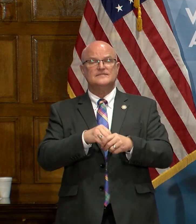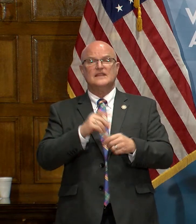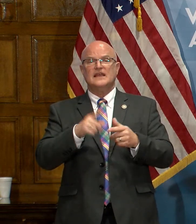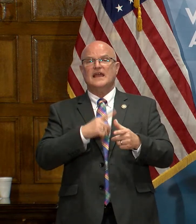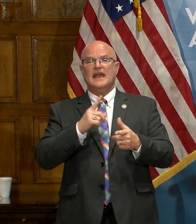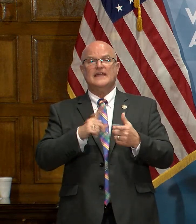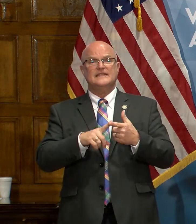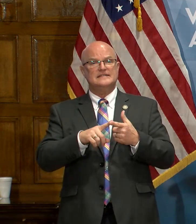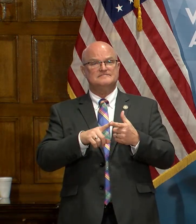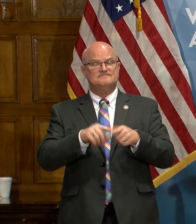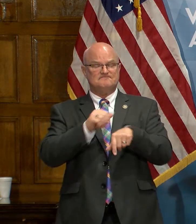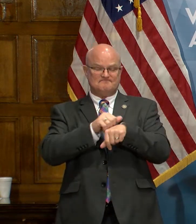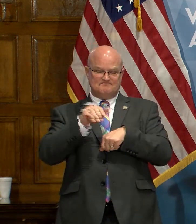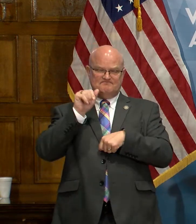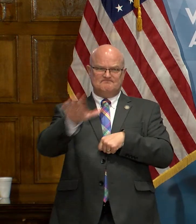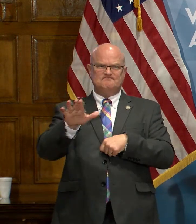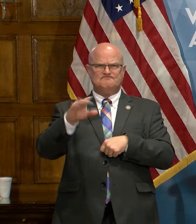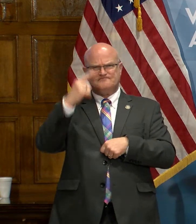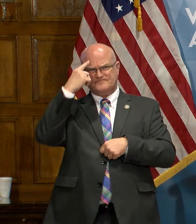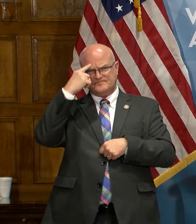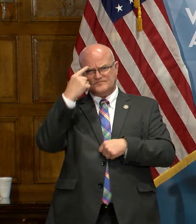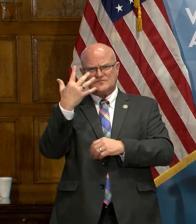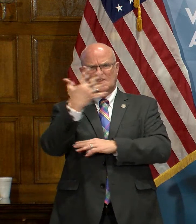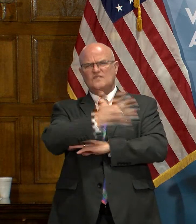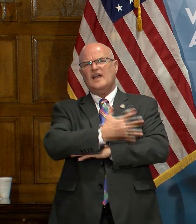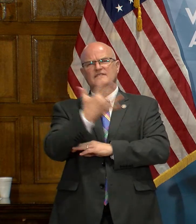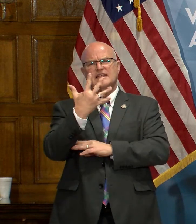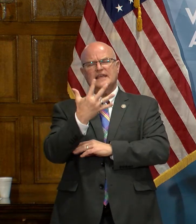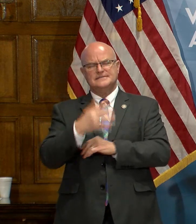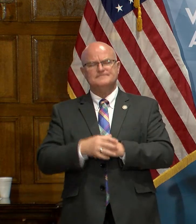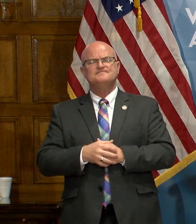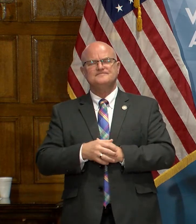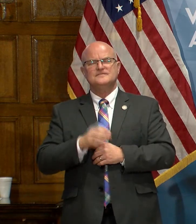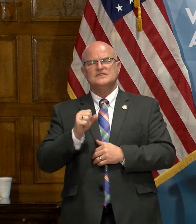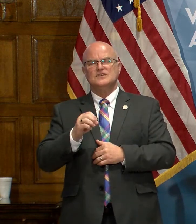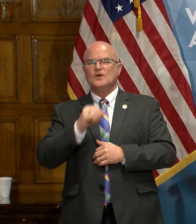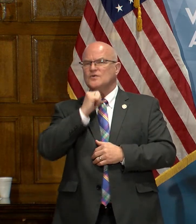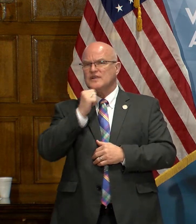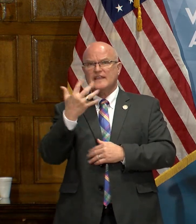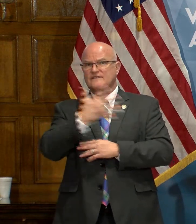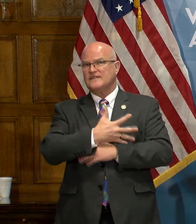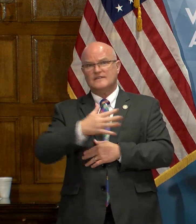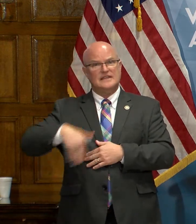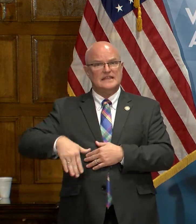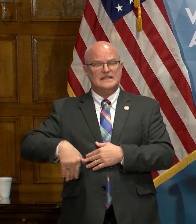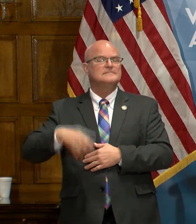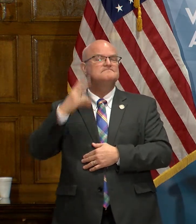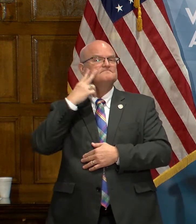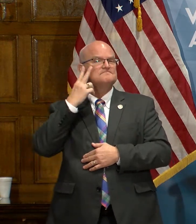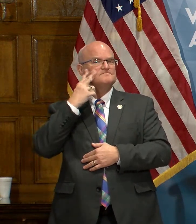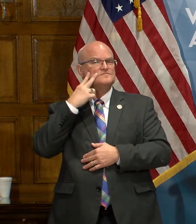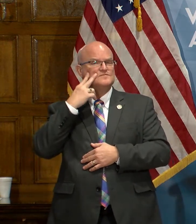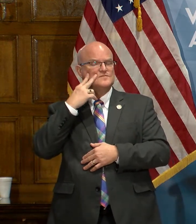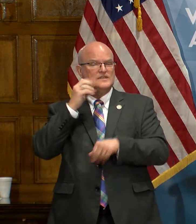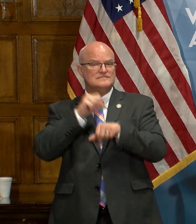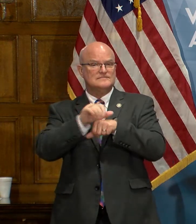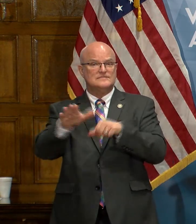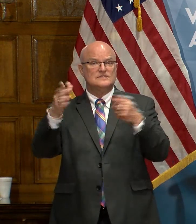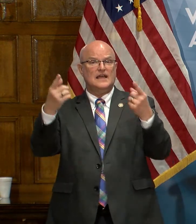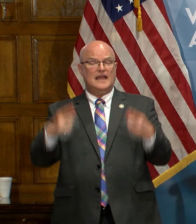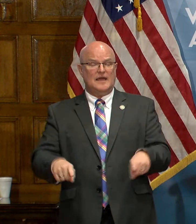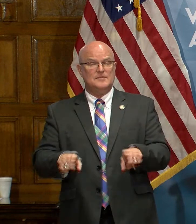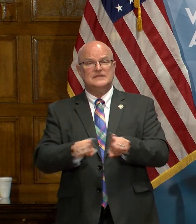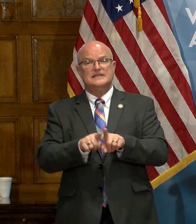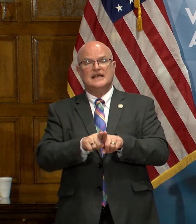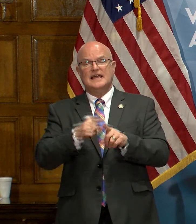and then that should be delivered, I believe it is, within 5 days. And so we're not to that 5 days, so we'll see if the delivery takes place